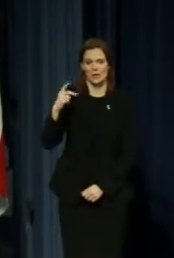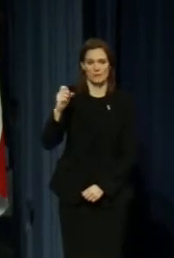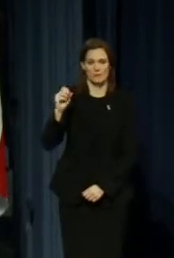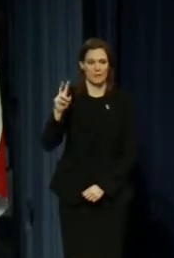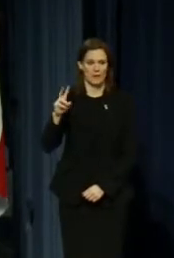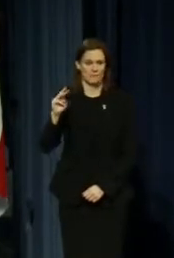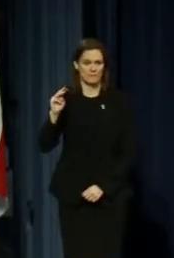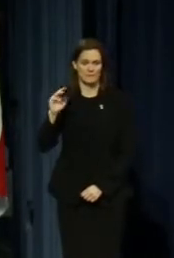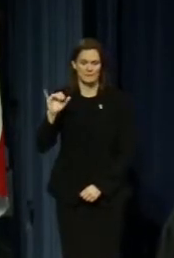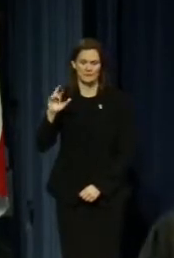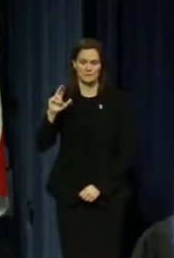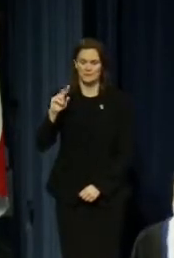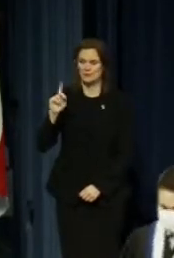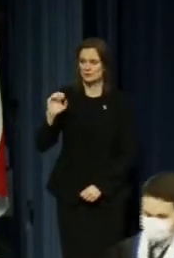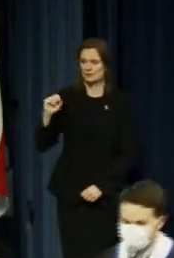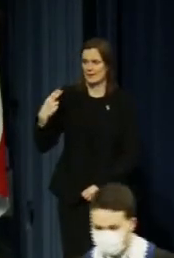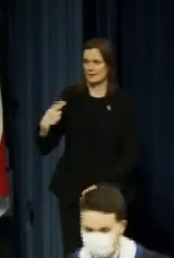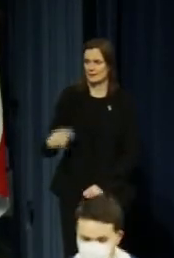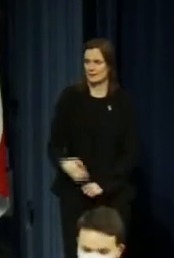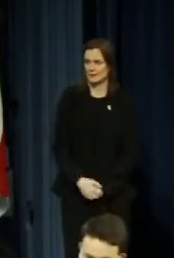Alexandra Kroos.